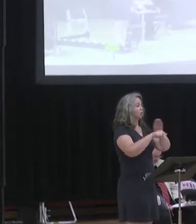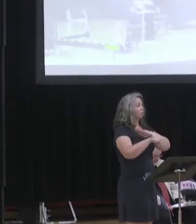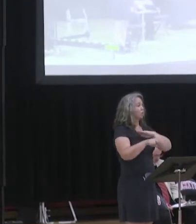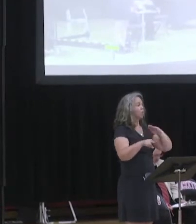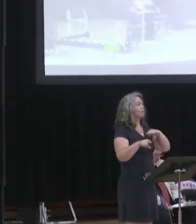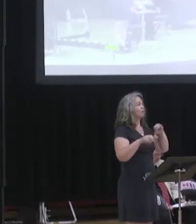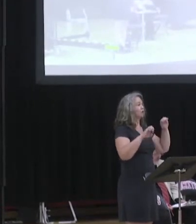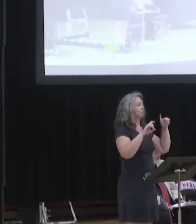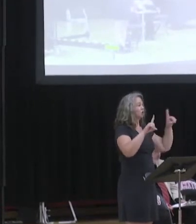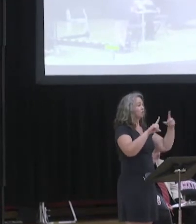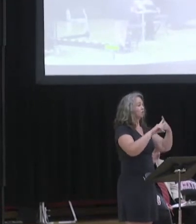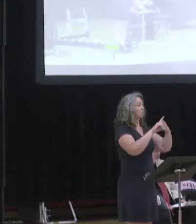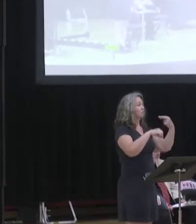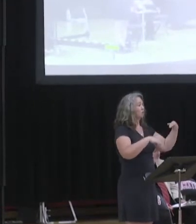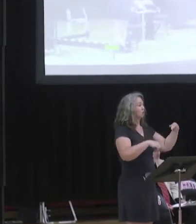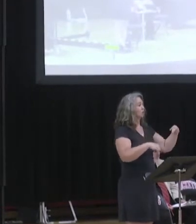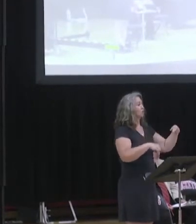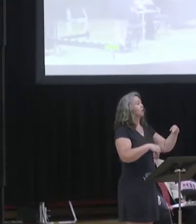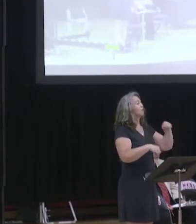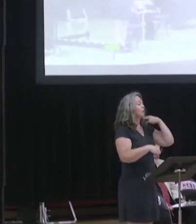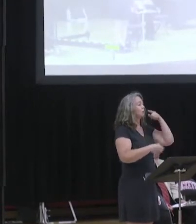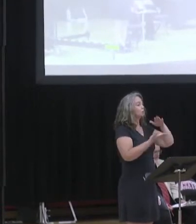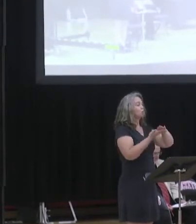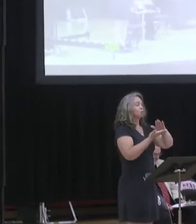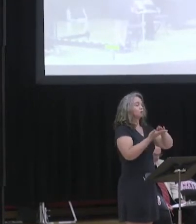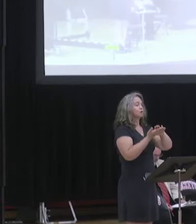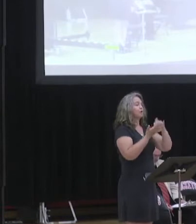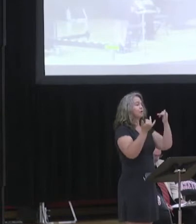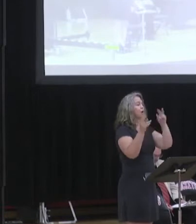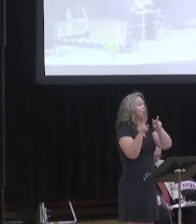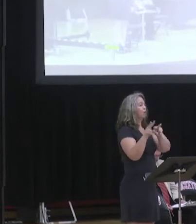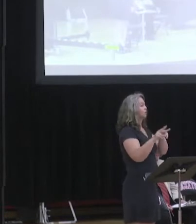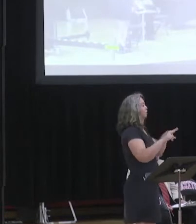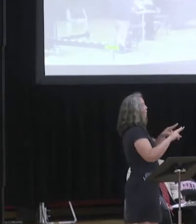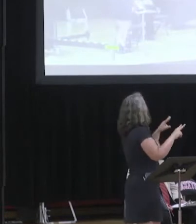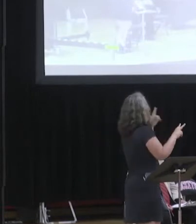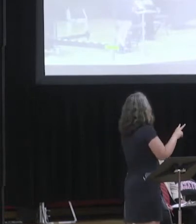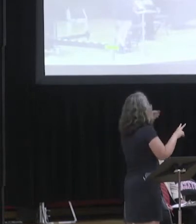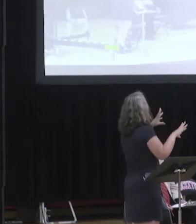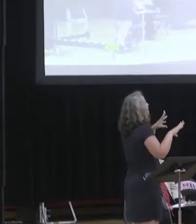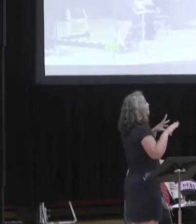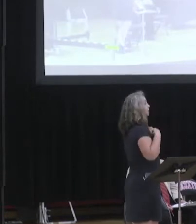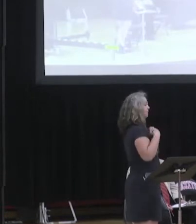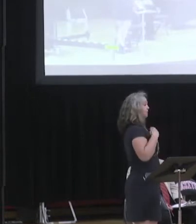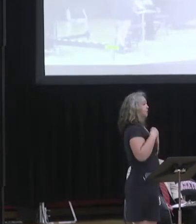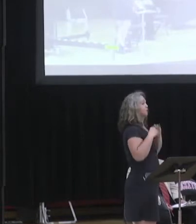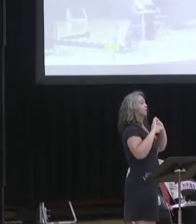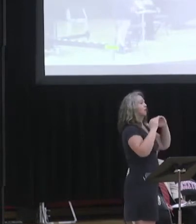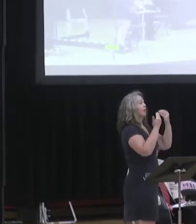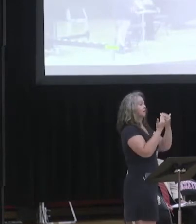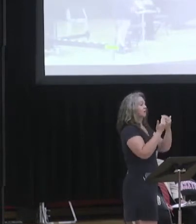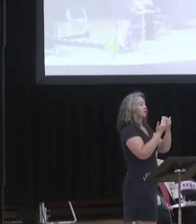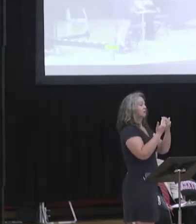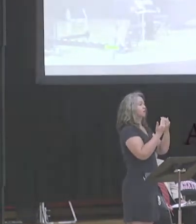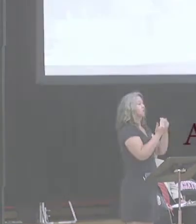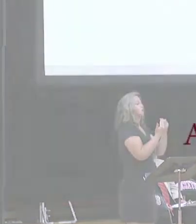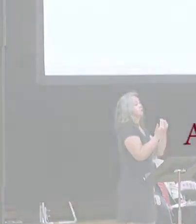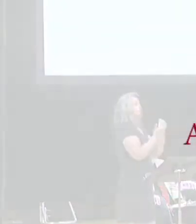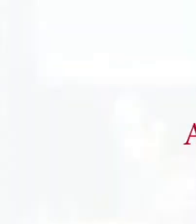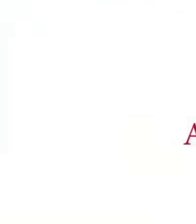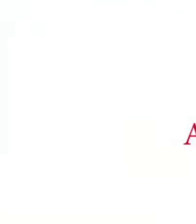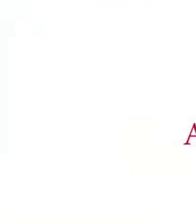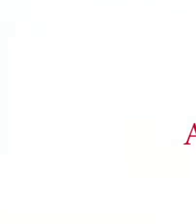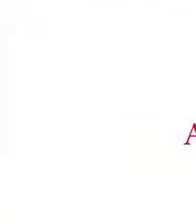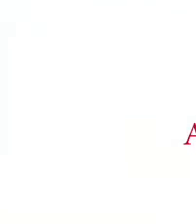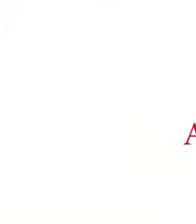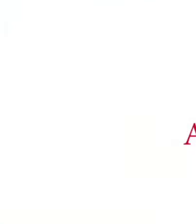Public Schools. Please turn your attention to the screen behind me for the acceptance of the class virtually by Dr. Jean Marvin,